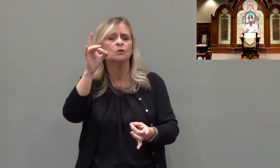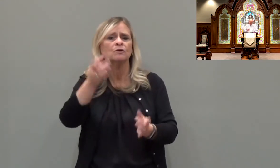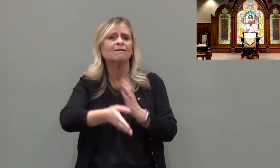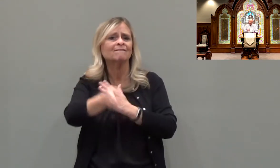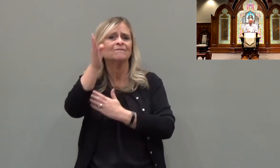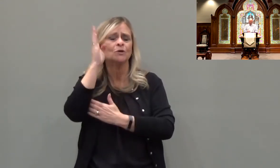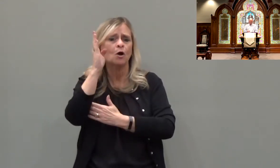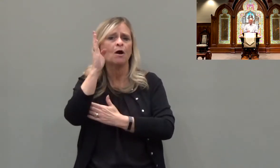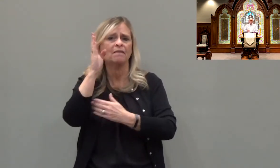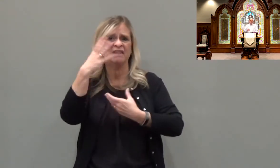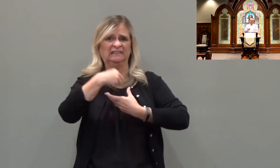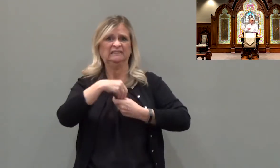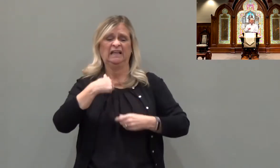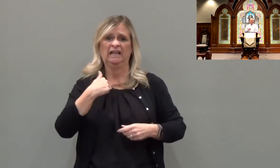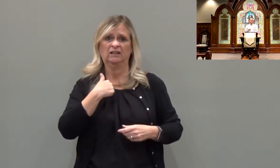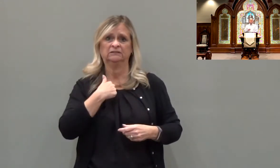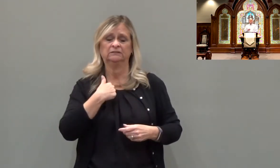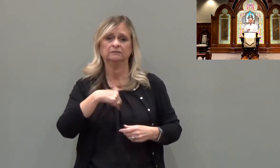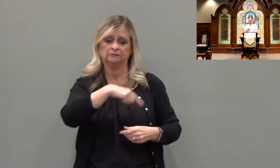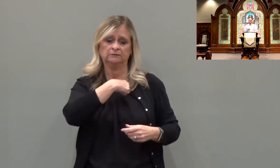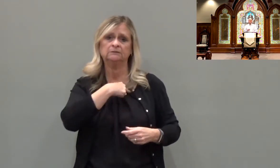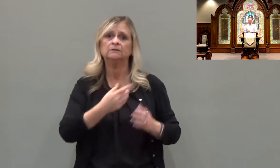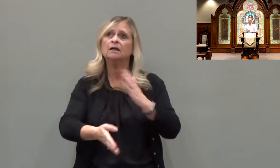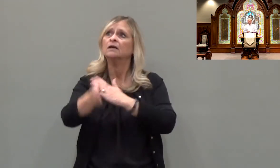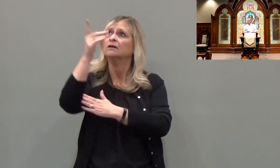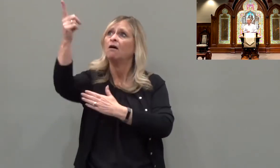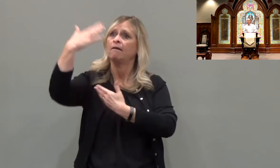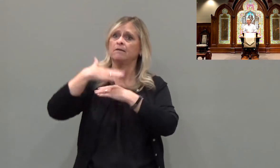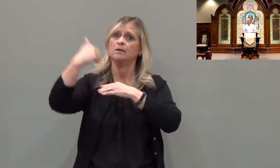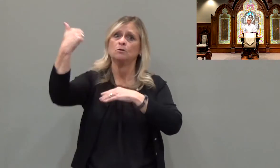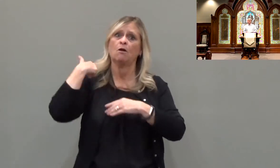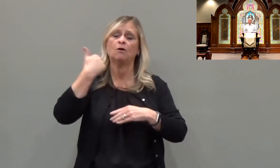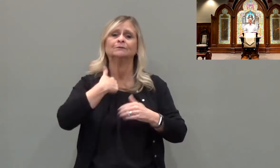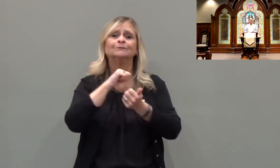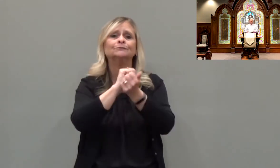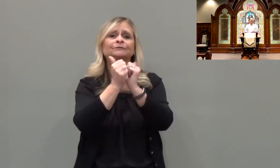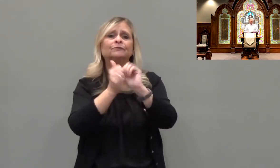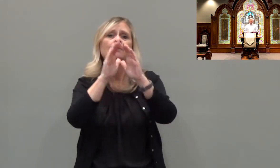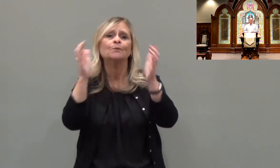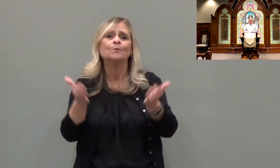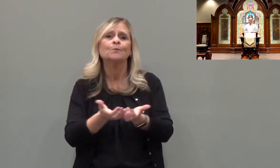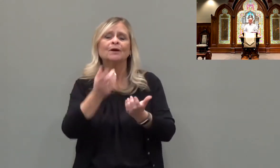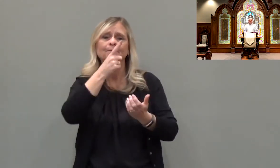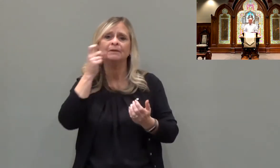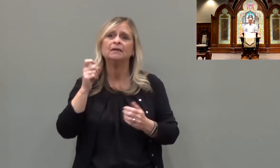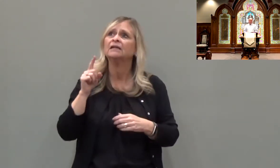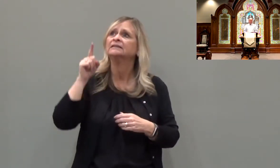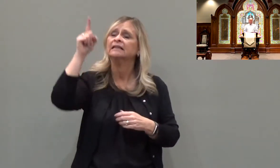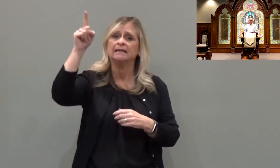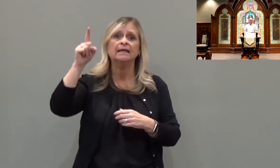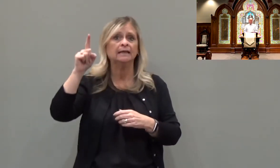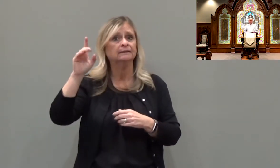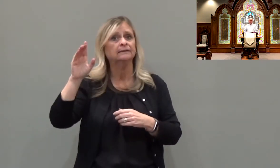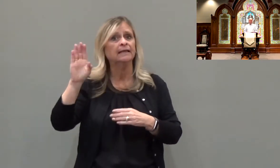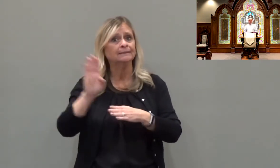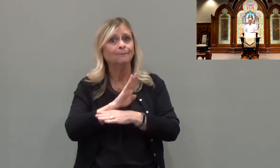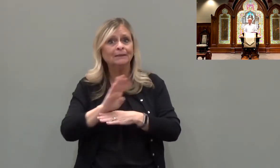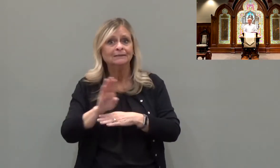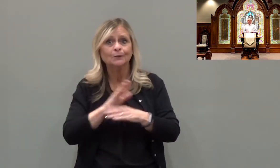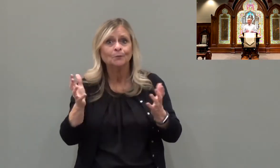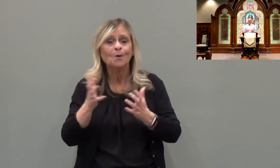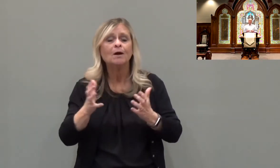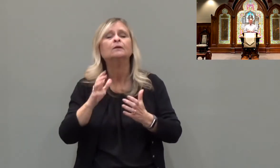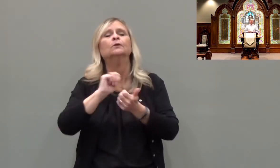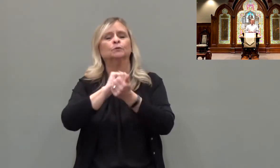Him, within us. God calls us to transform the world because God is in the business of transforming the